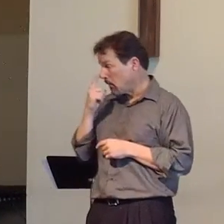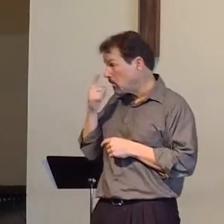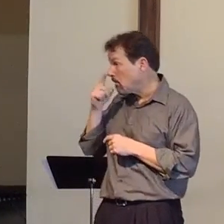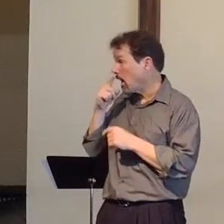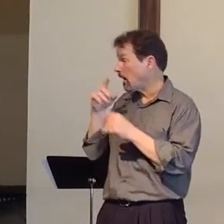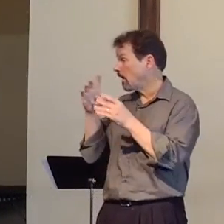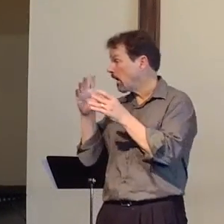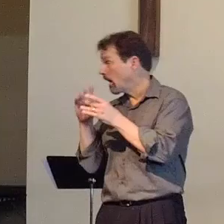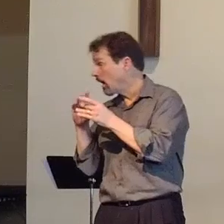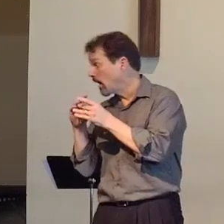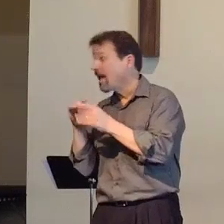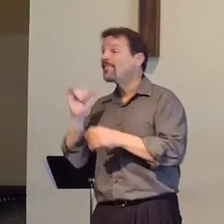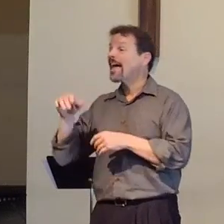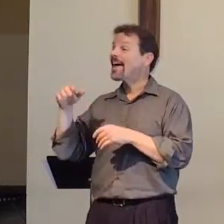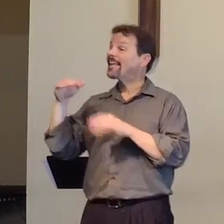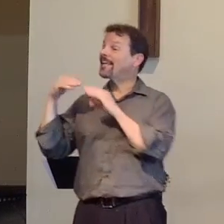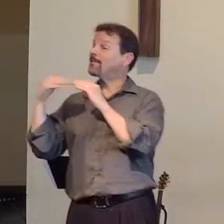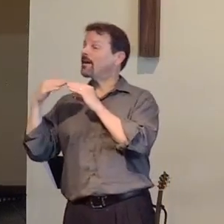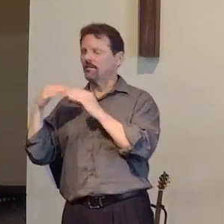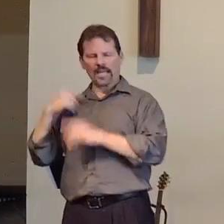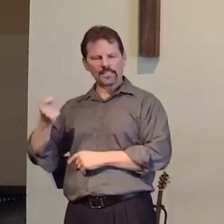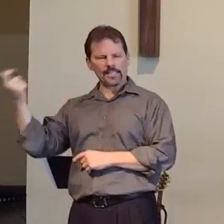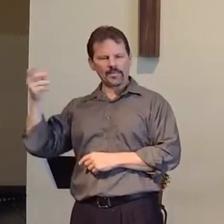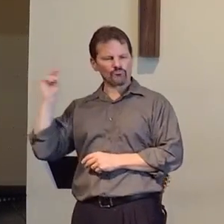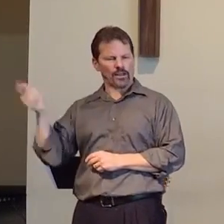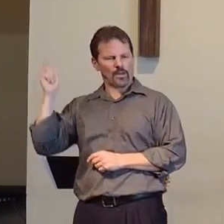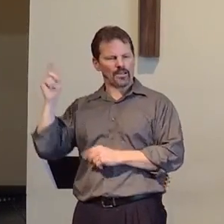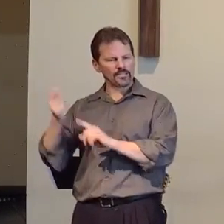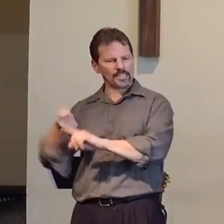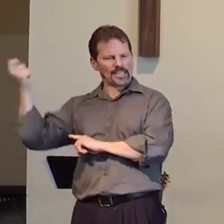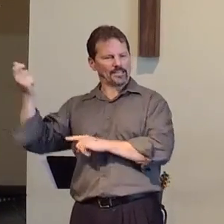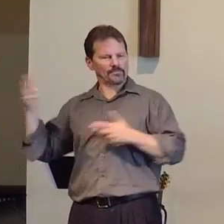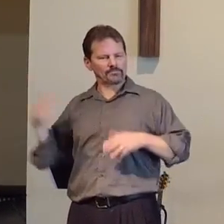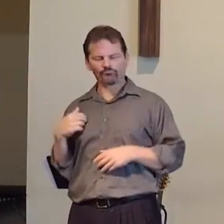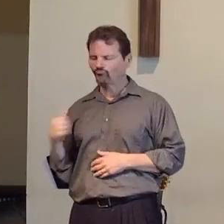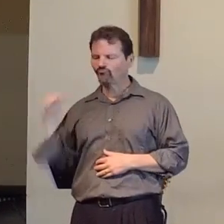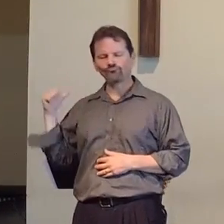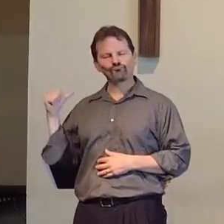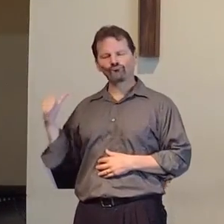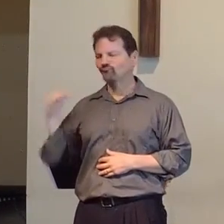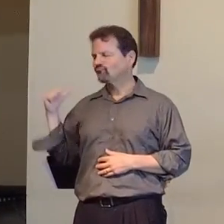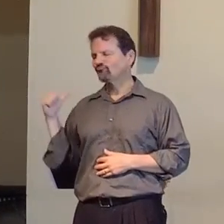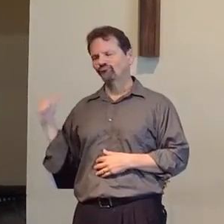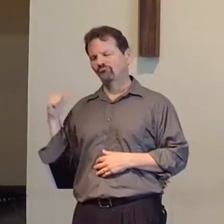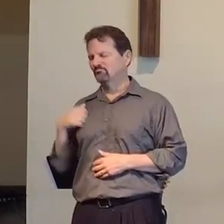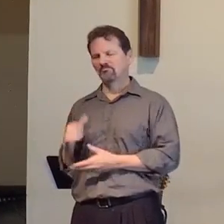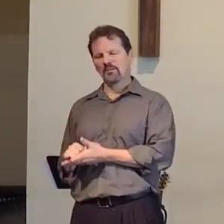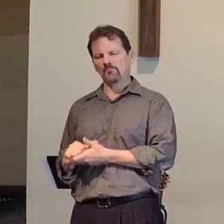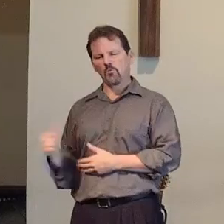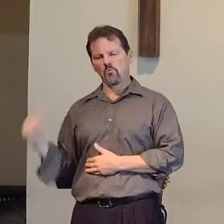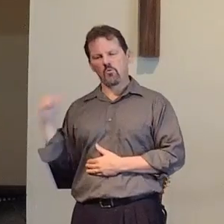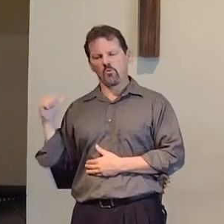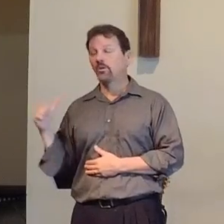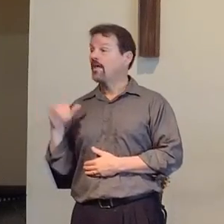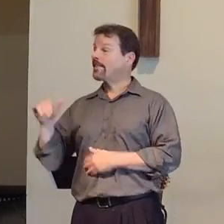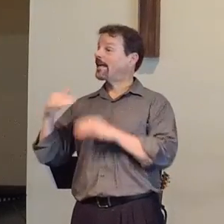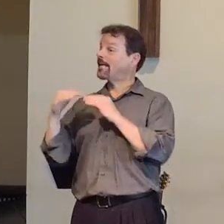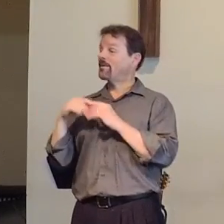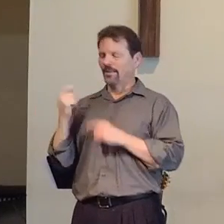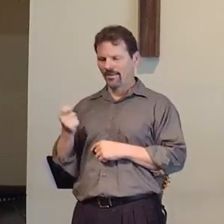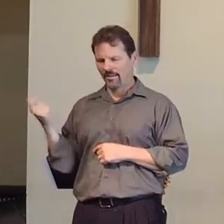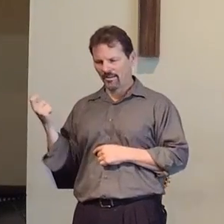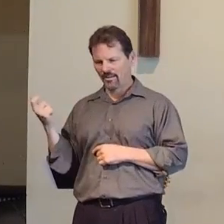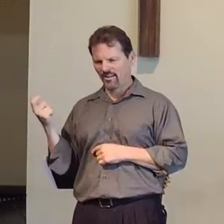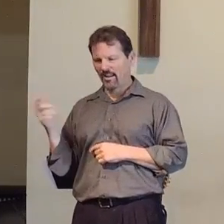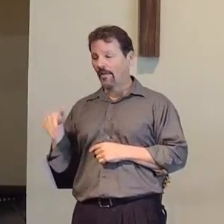I deleted it immediately. There's no way on earth I'm doing this, absolutely not. So I deleted it, and then I spent the